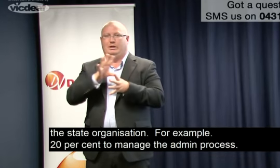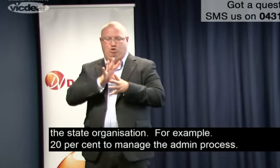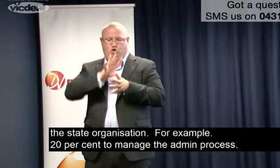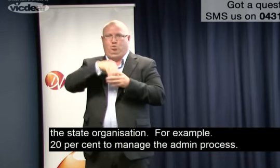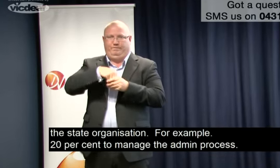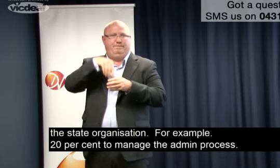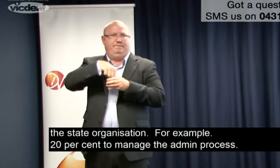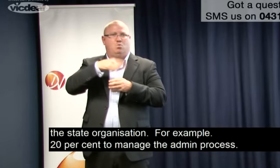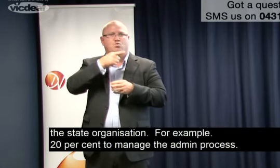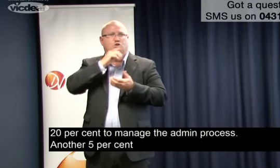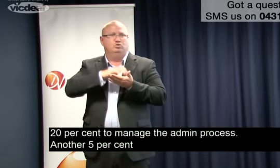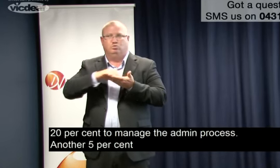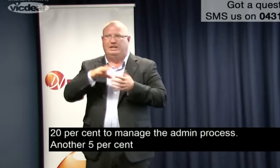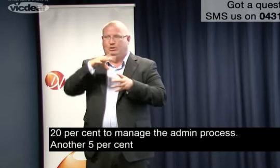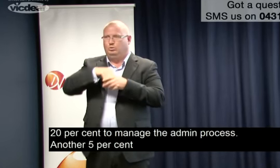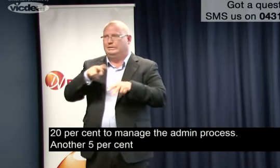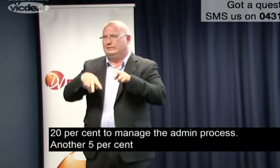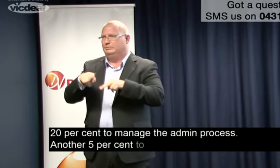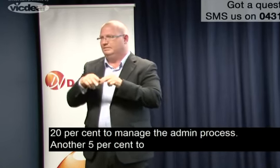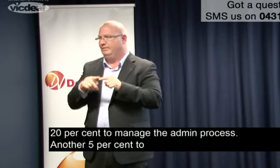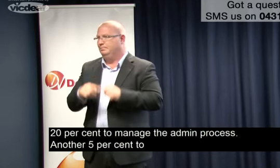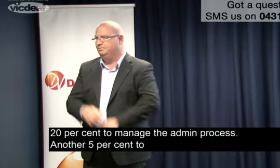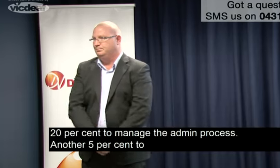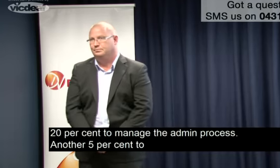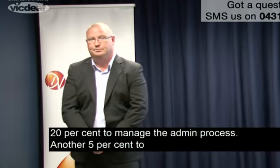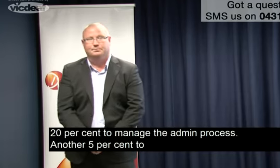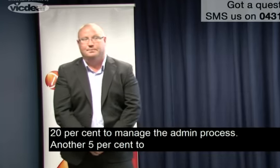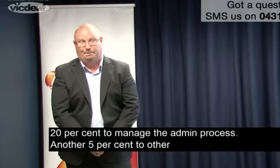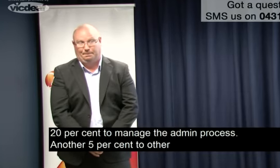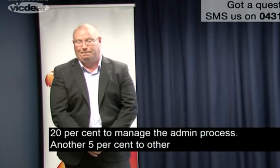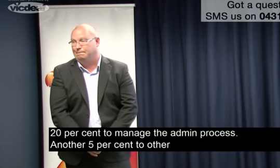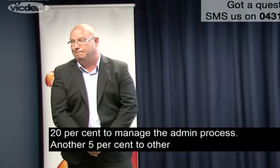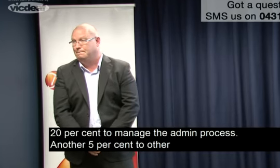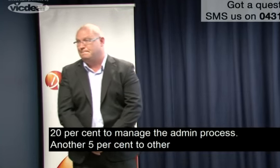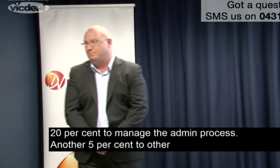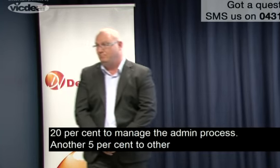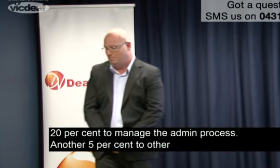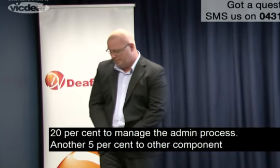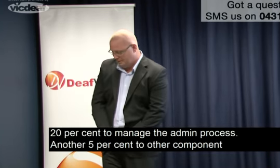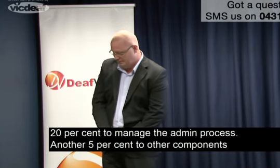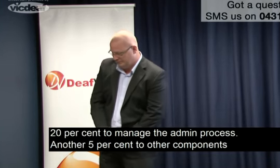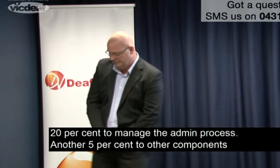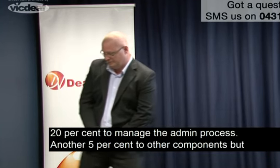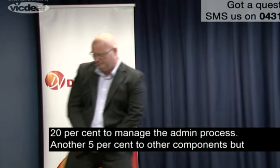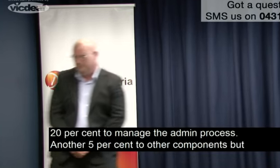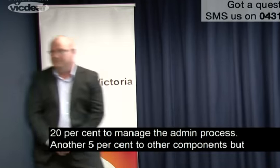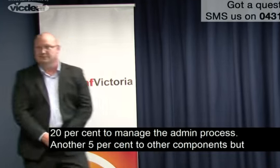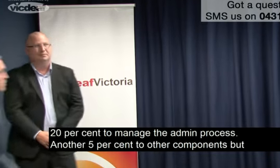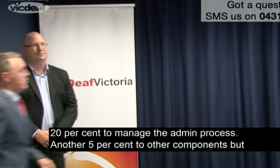to other components, but that's all included in the fee the person pays, and the